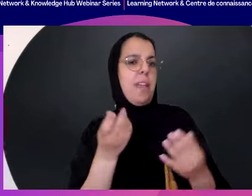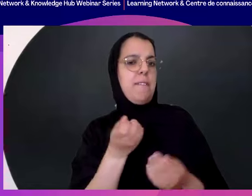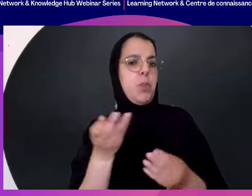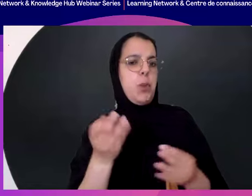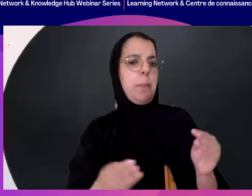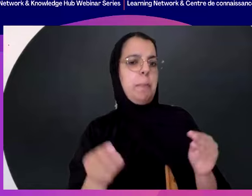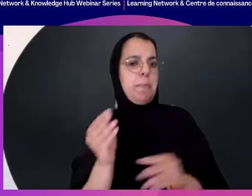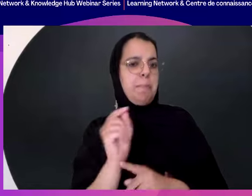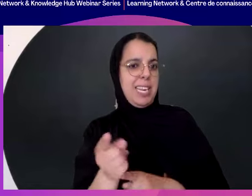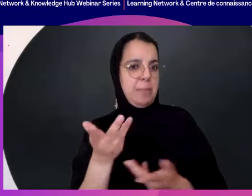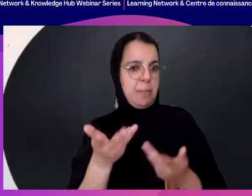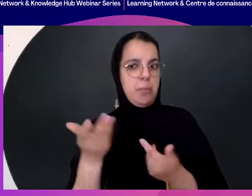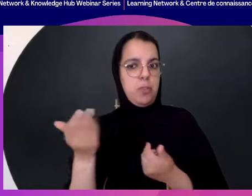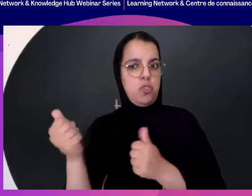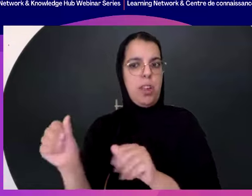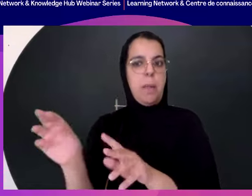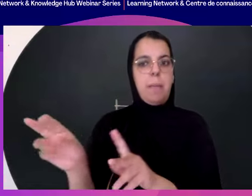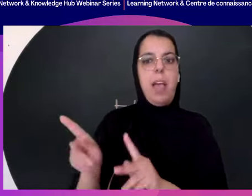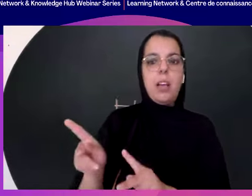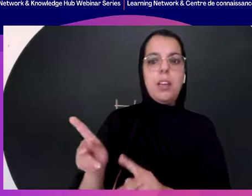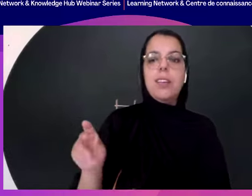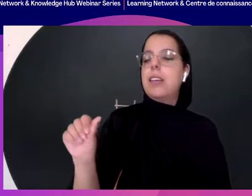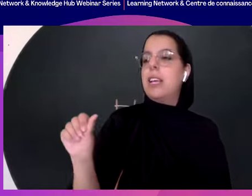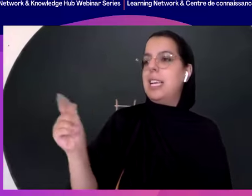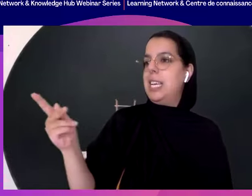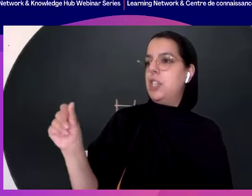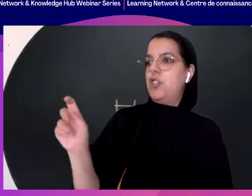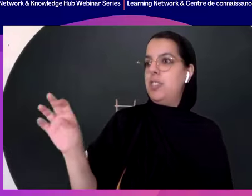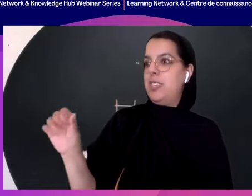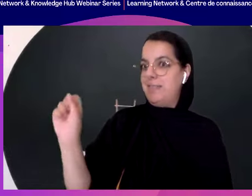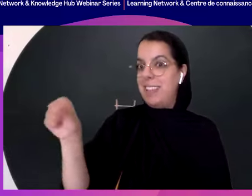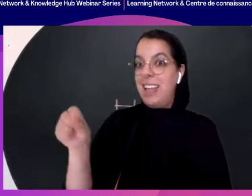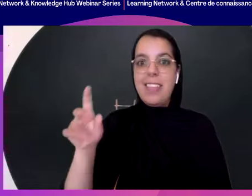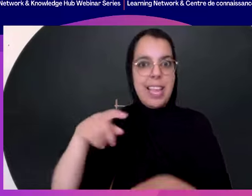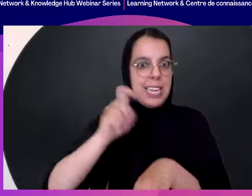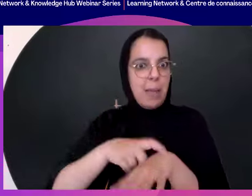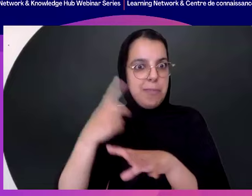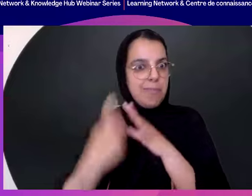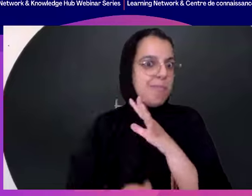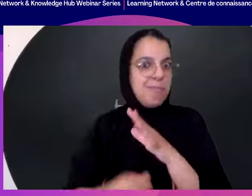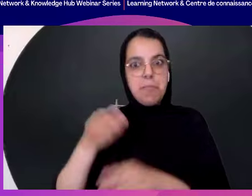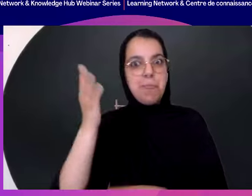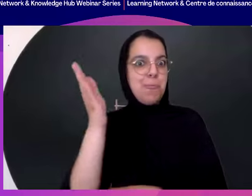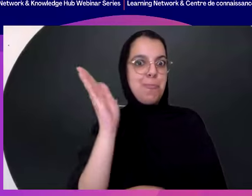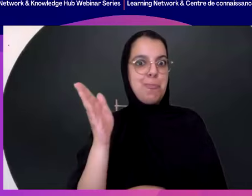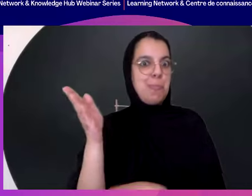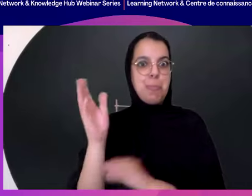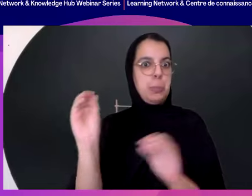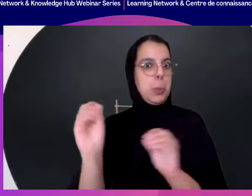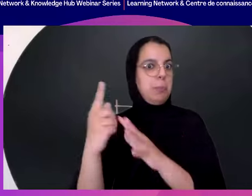back in. She may, indeed. The timing was great, though. It didn't happen during the presentation.